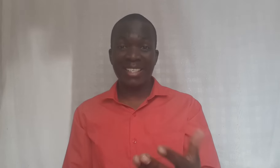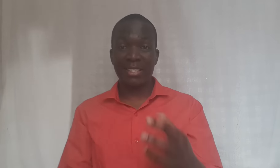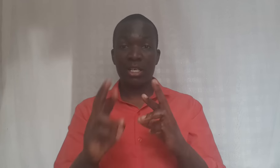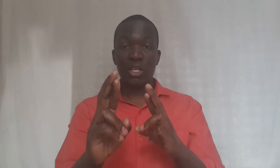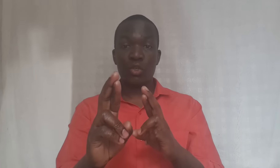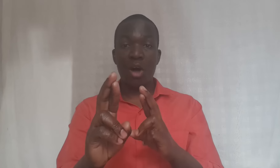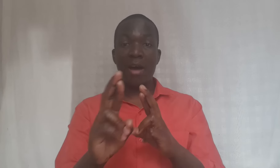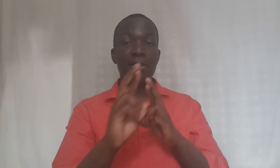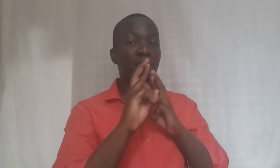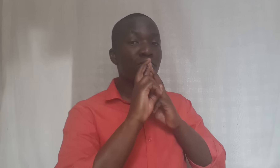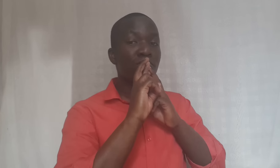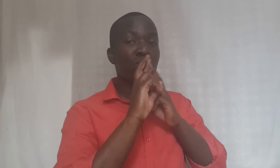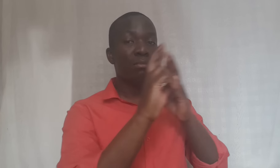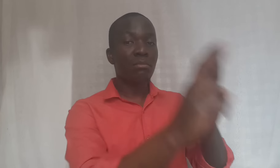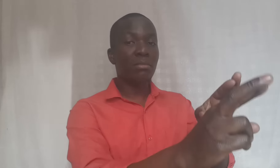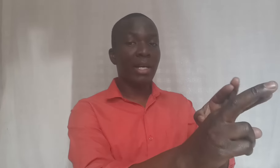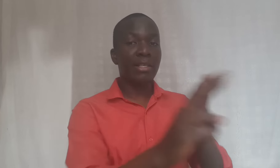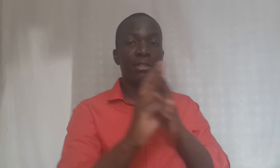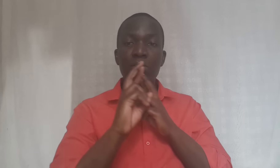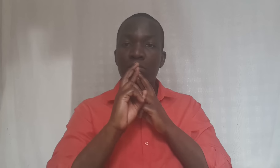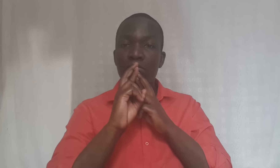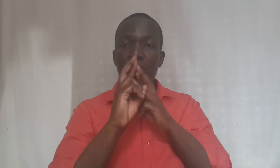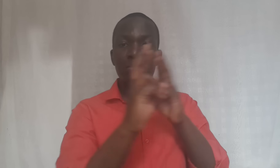results. So R, like this.